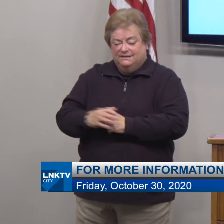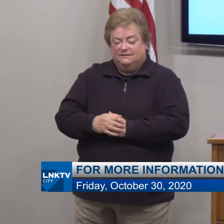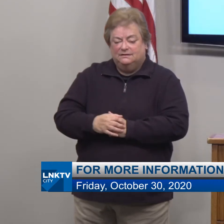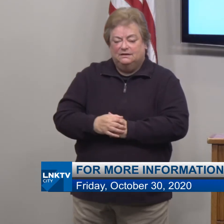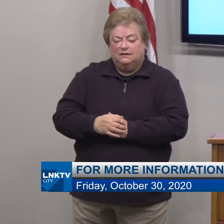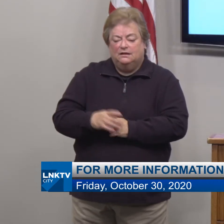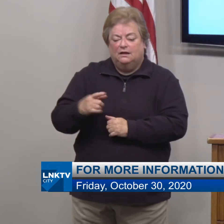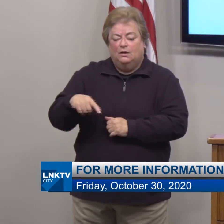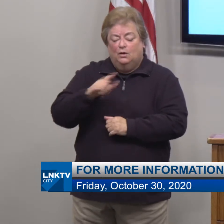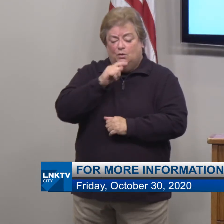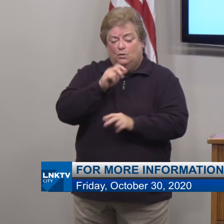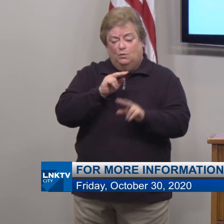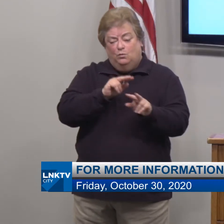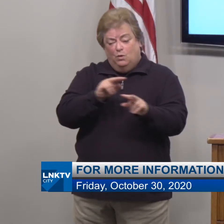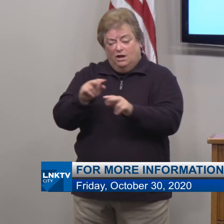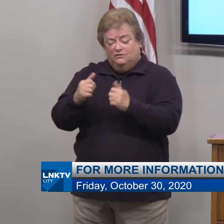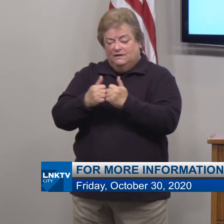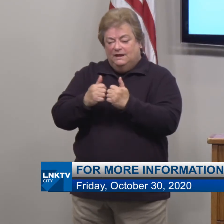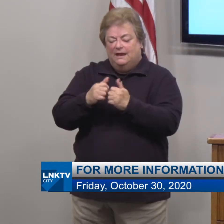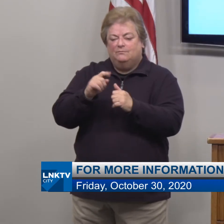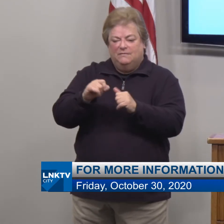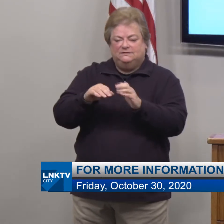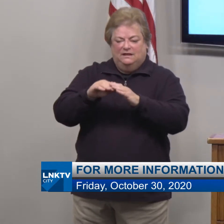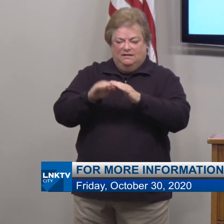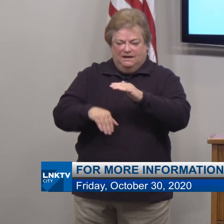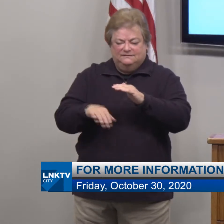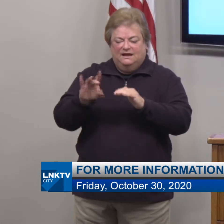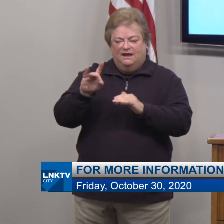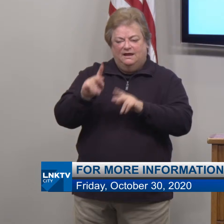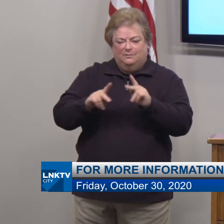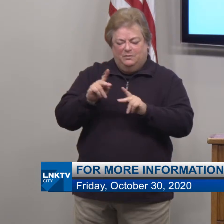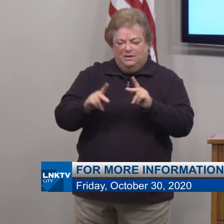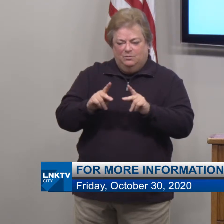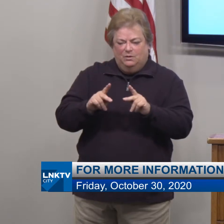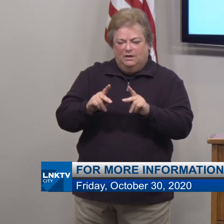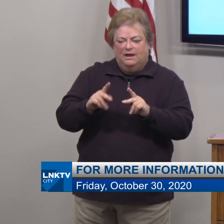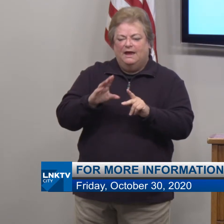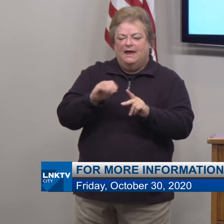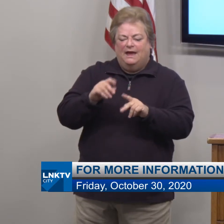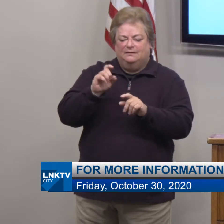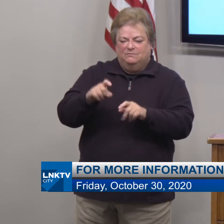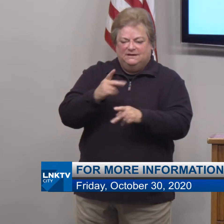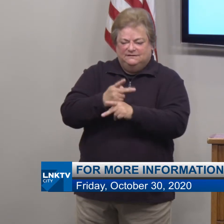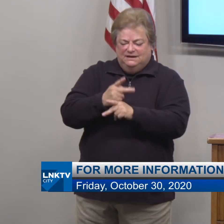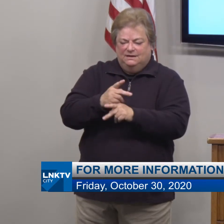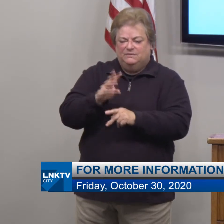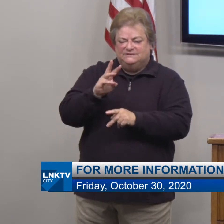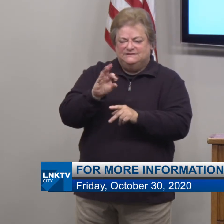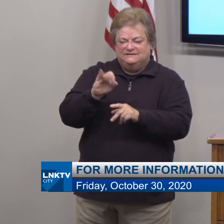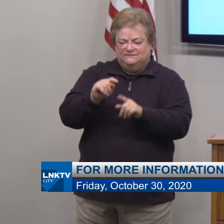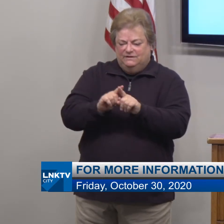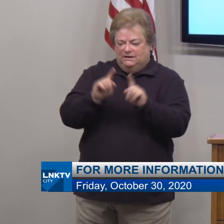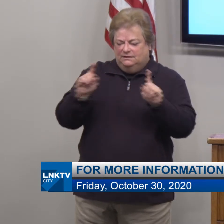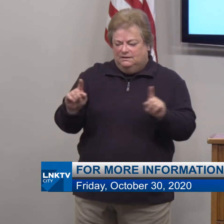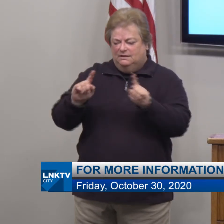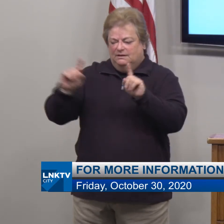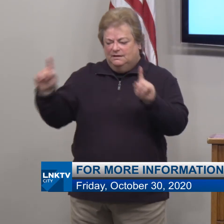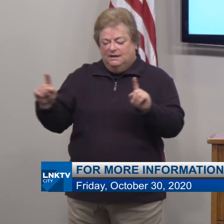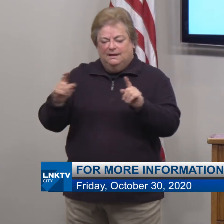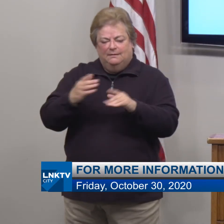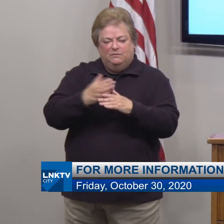also must be in groups no larger than 8 people, and 6 foot of distance must be maintained between groups